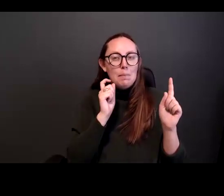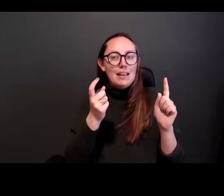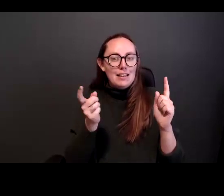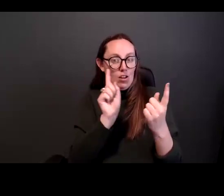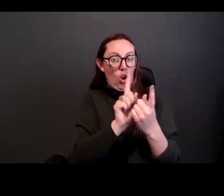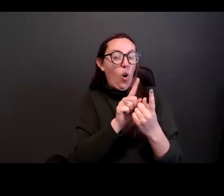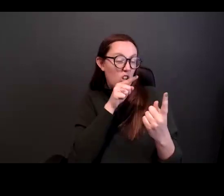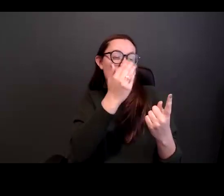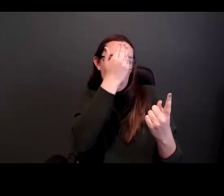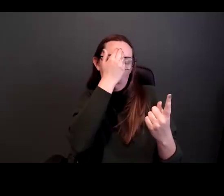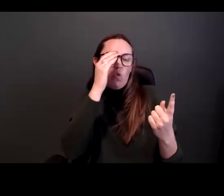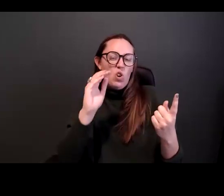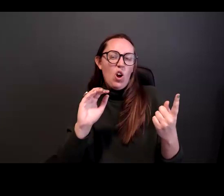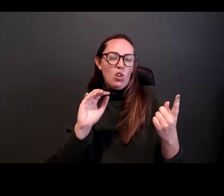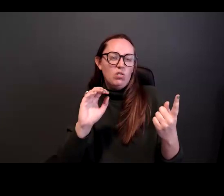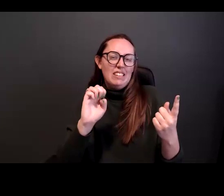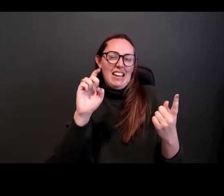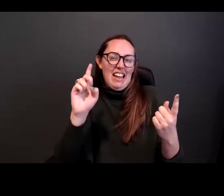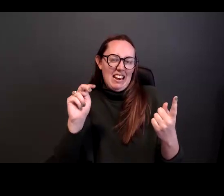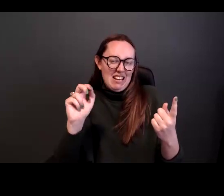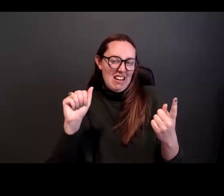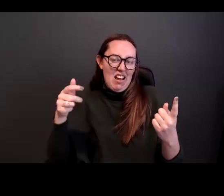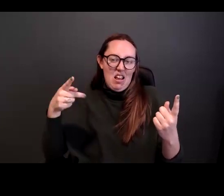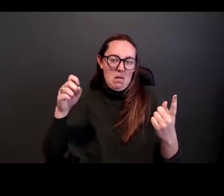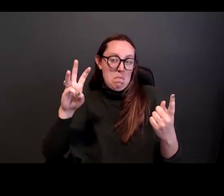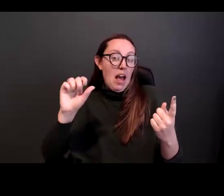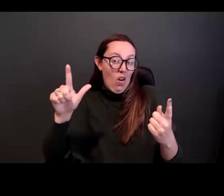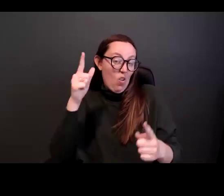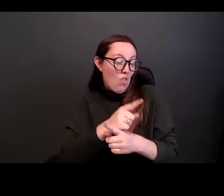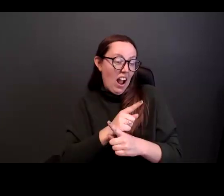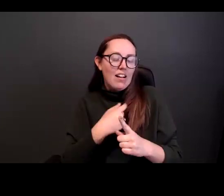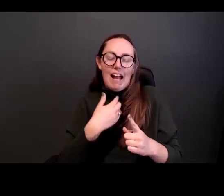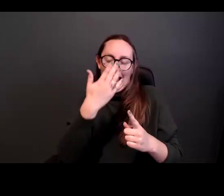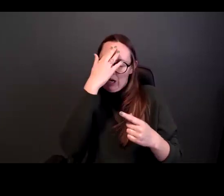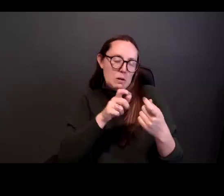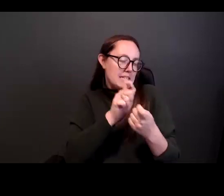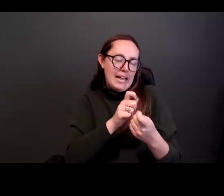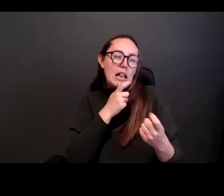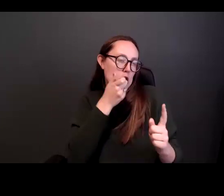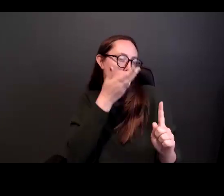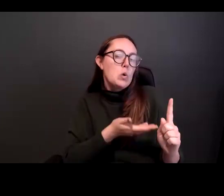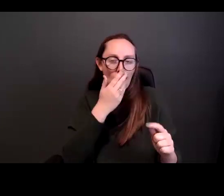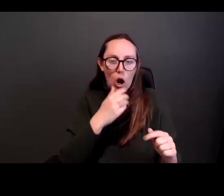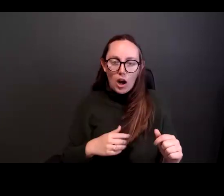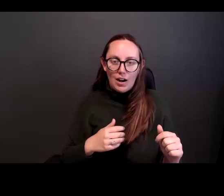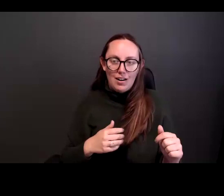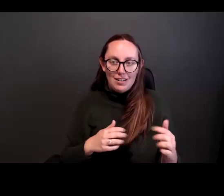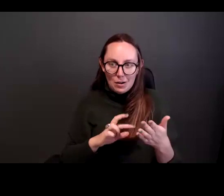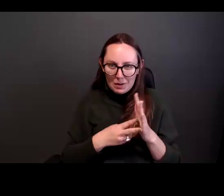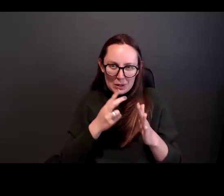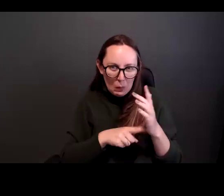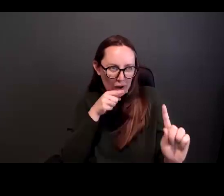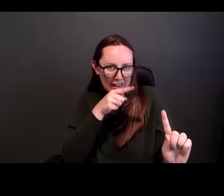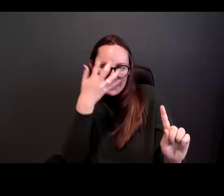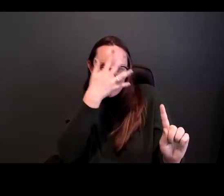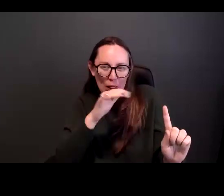are, with no conversation before that. And so I really wondered about what like,